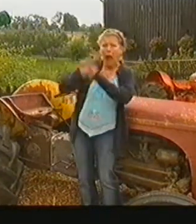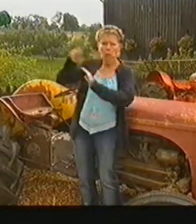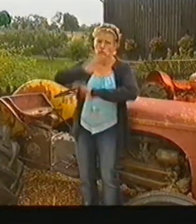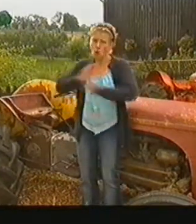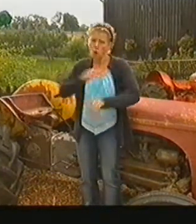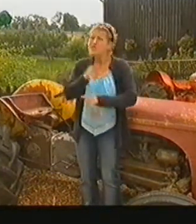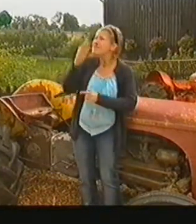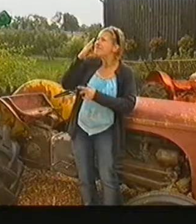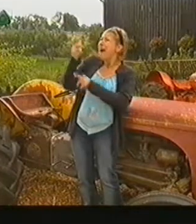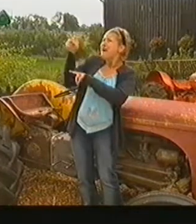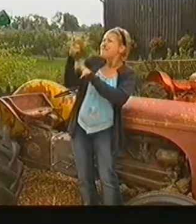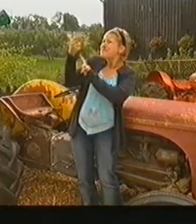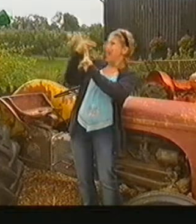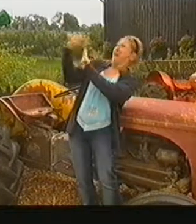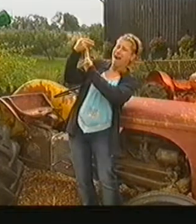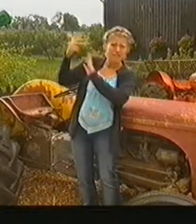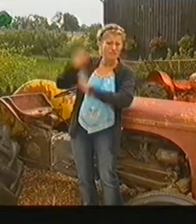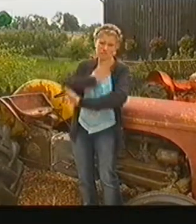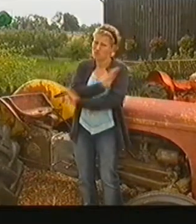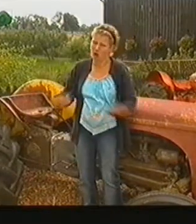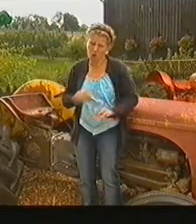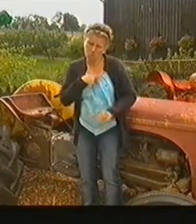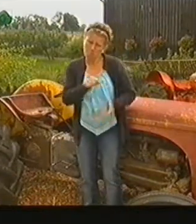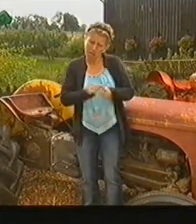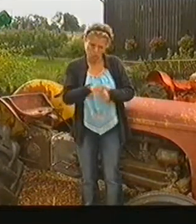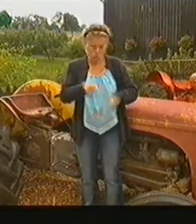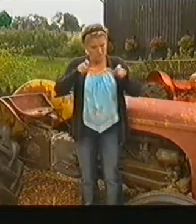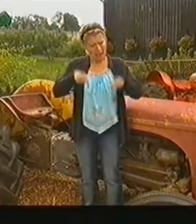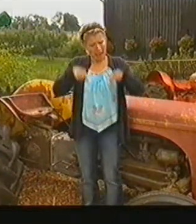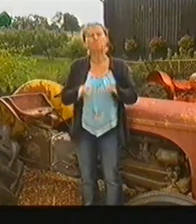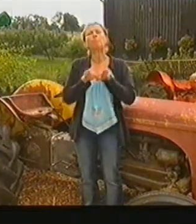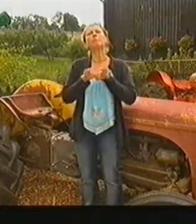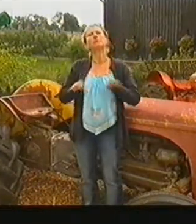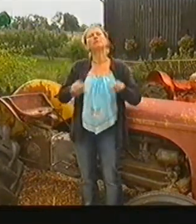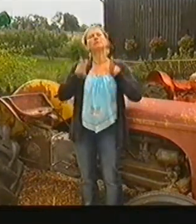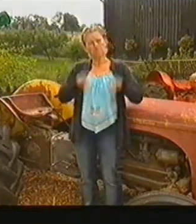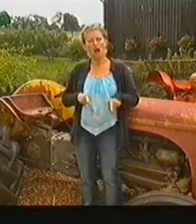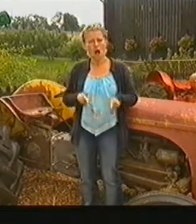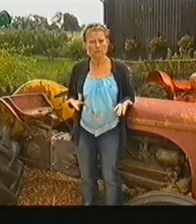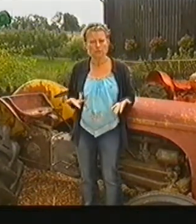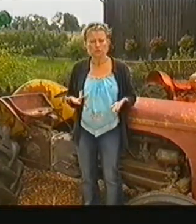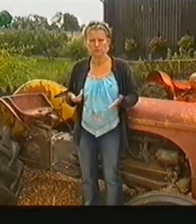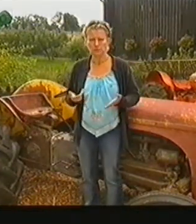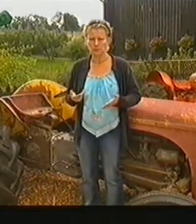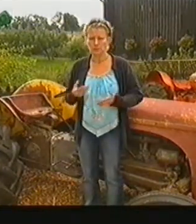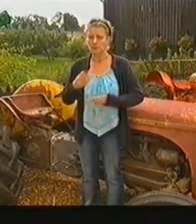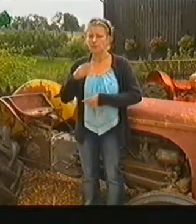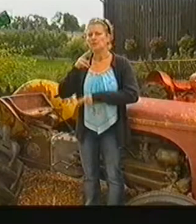Fox. "I refuse to let you go up there and face those guns. I'd sooner you stay down here and die in peace."